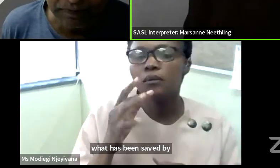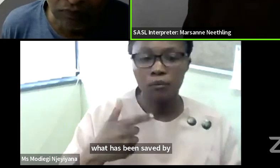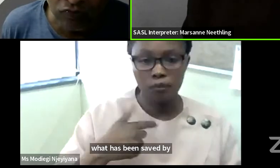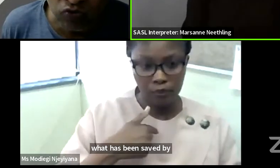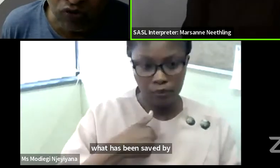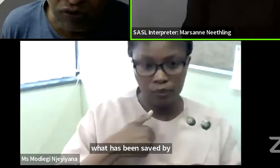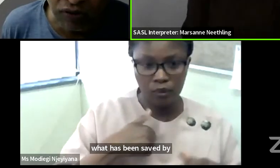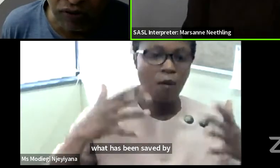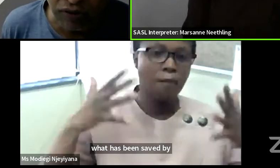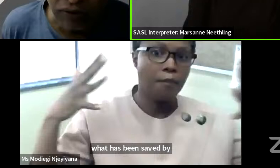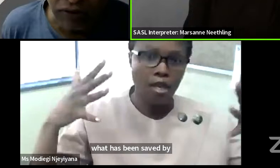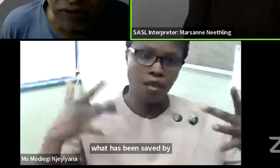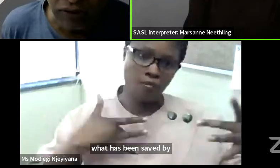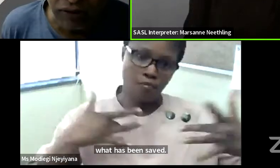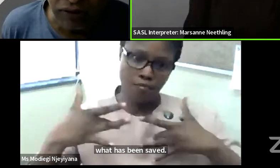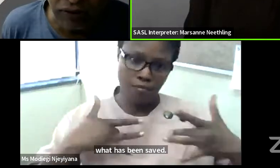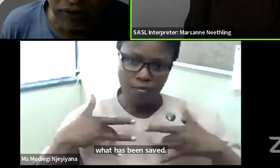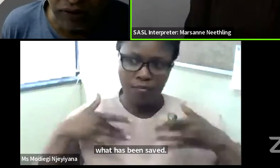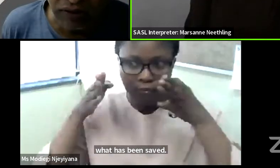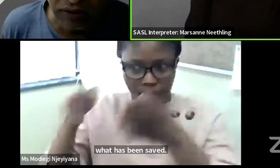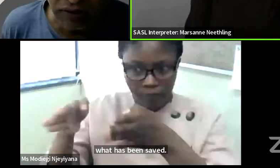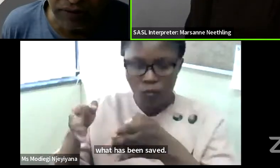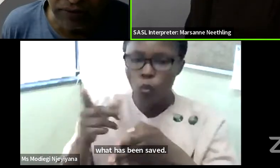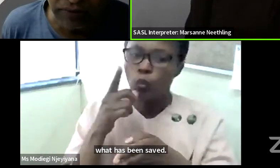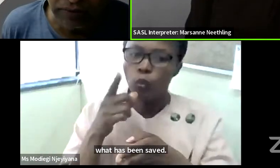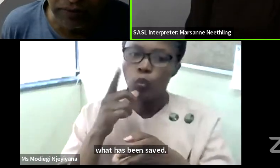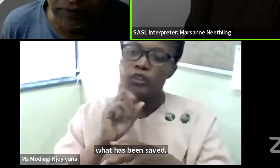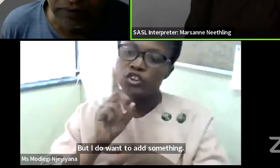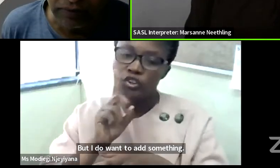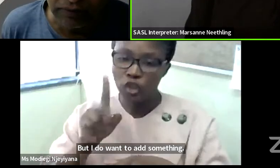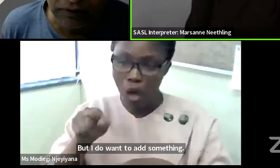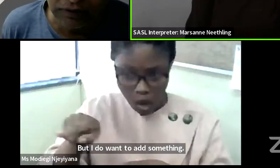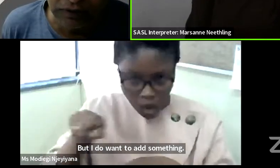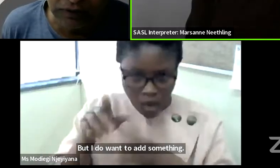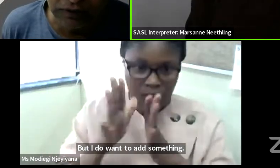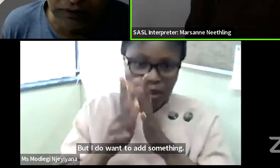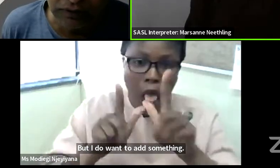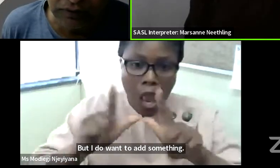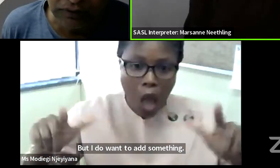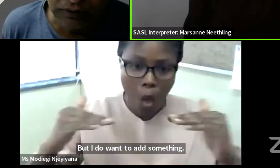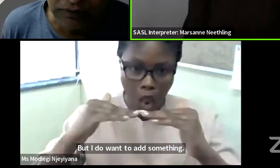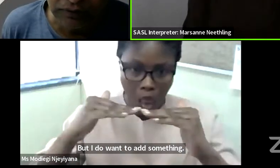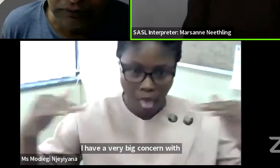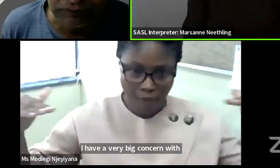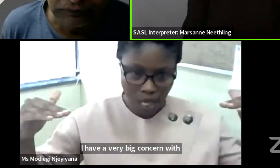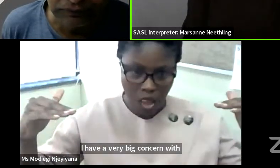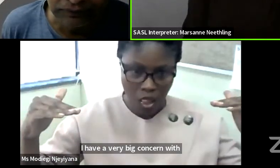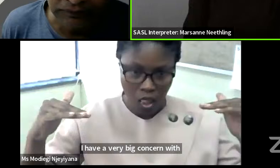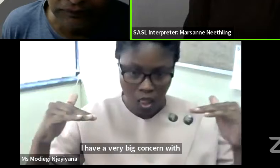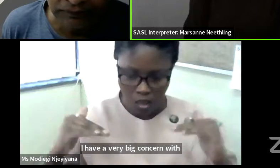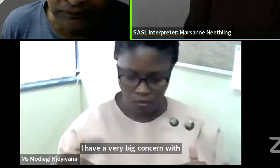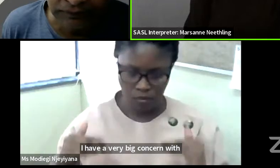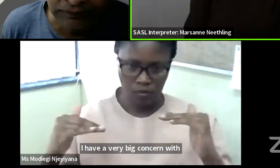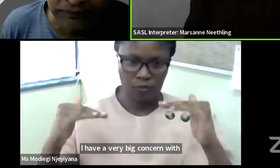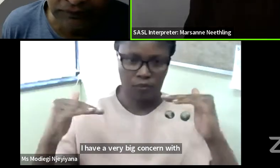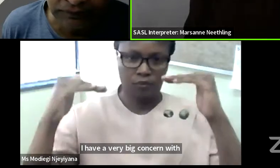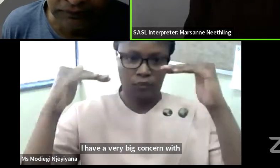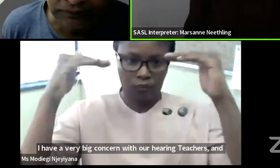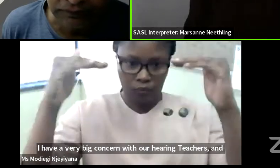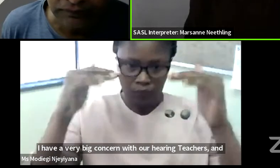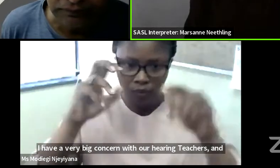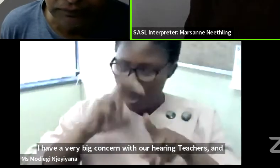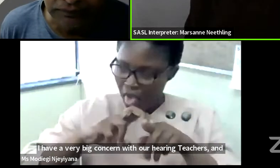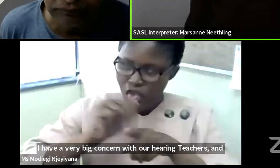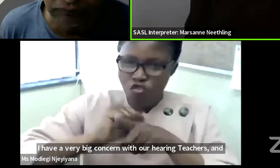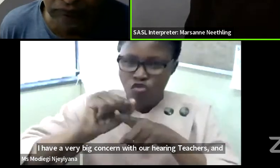but I do want to add something. I have a very big concern with our hearing teachers and